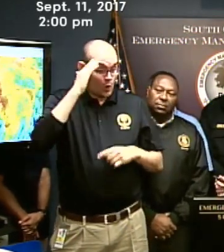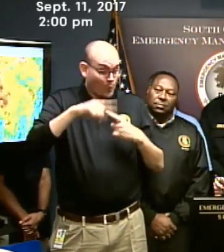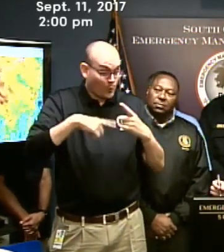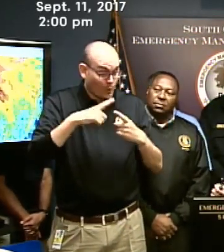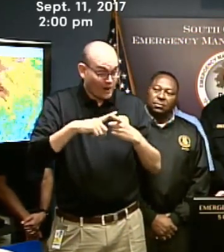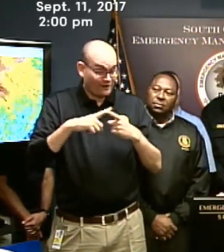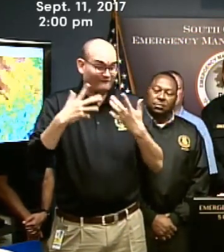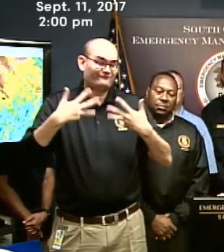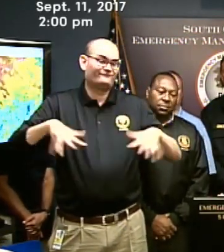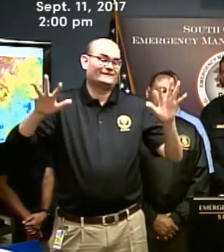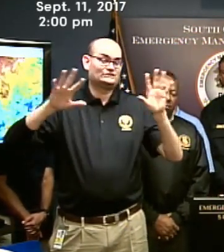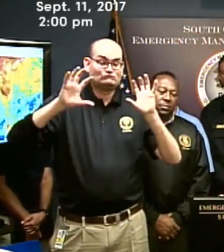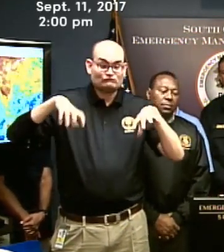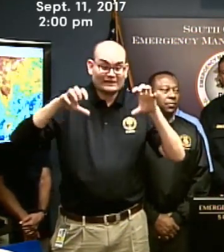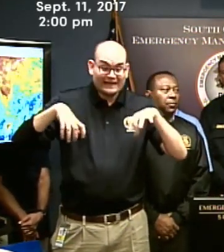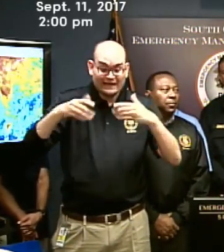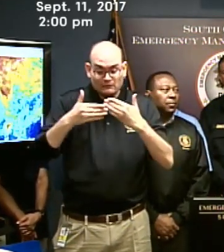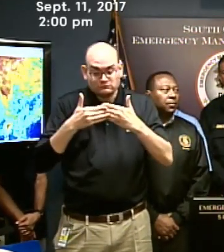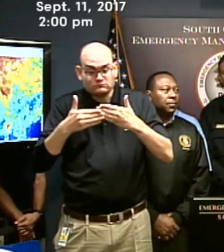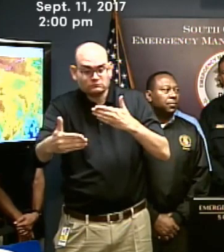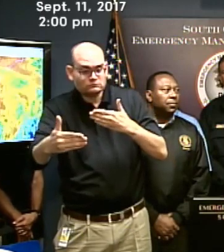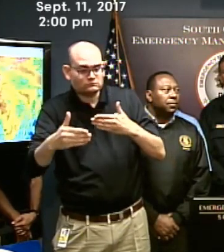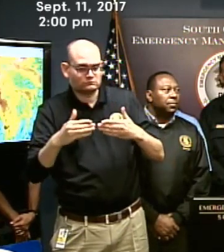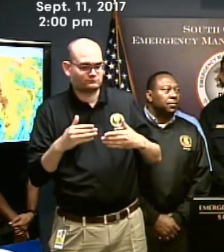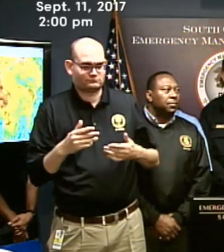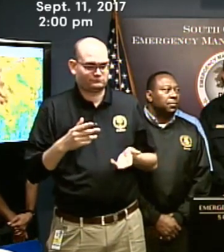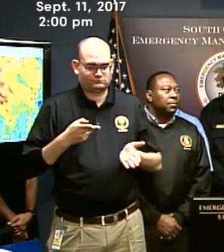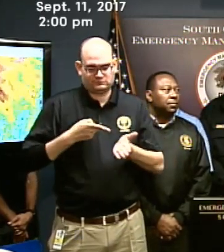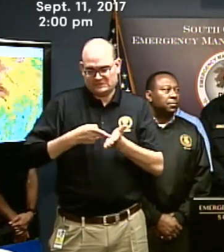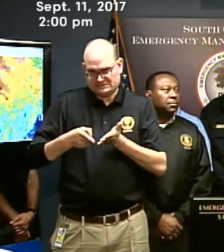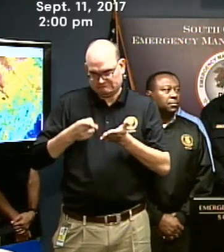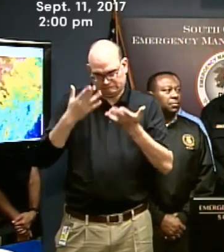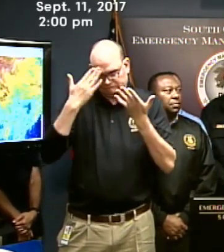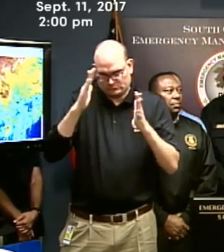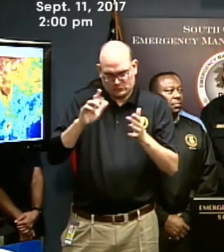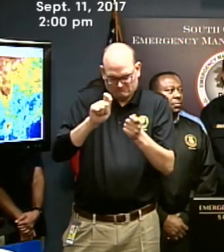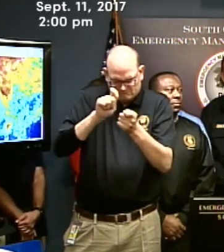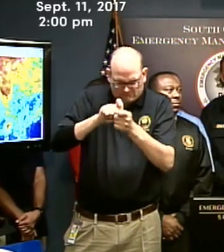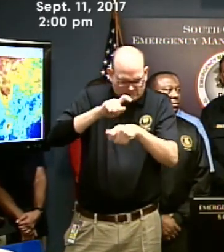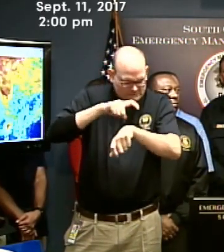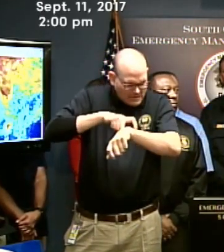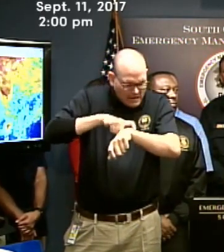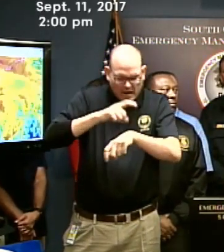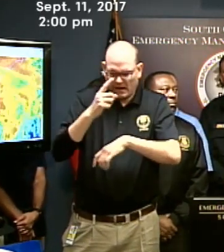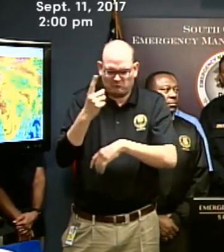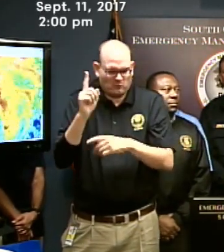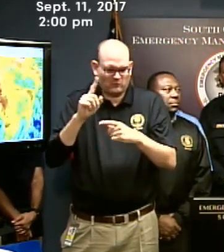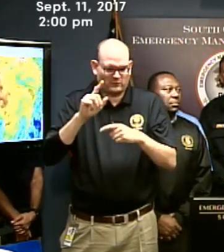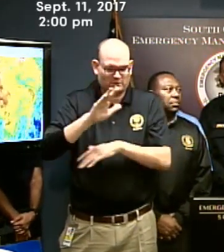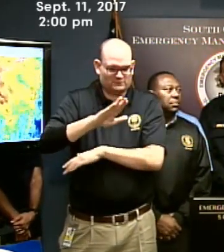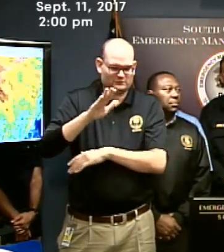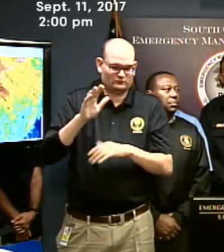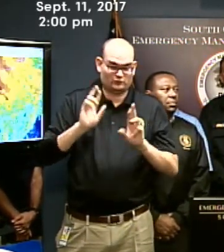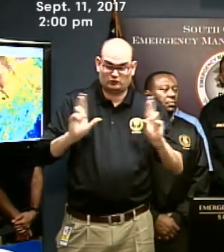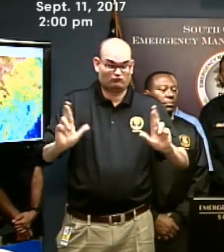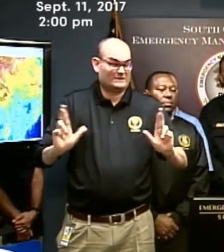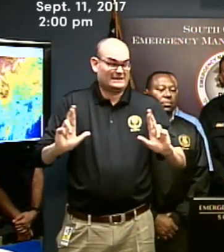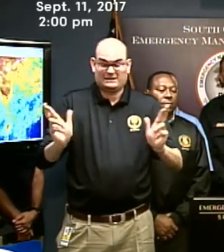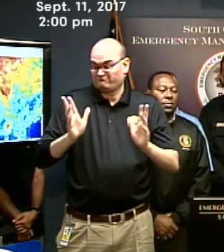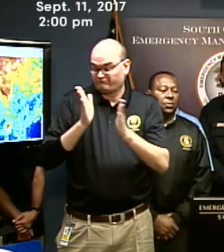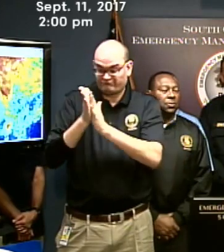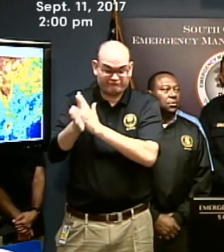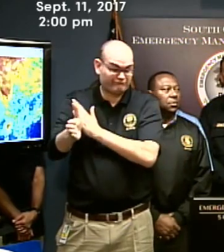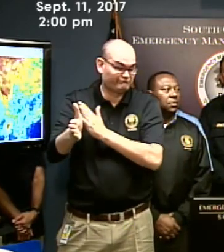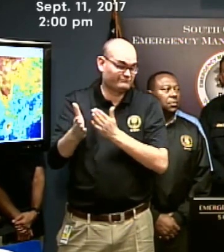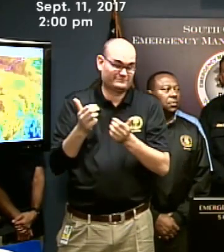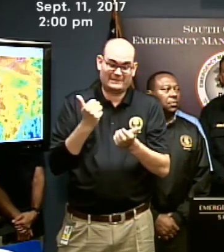seeing some of those repairs? No, ma'am, we don't, but we're ready, as been indicated, the personnel all over the state